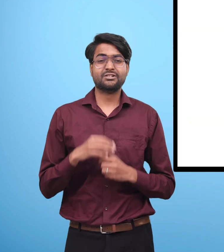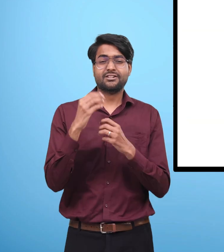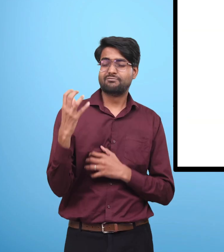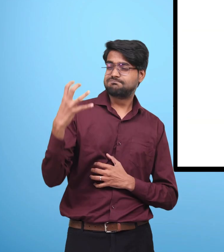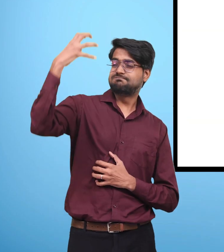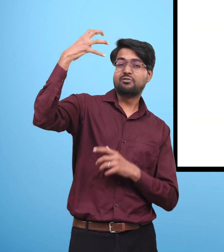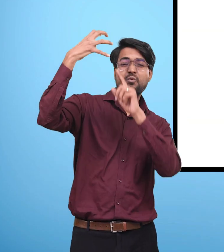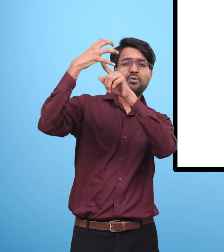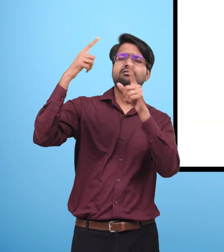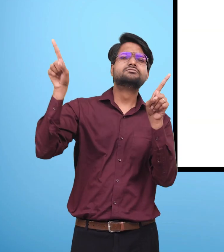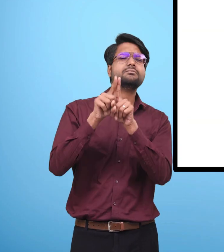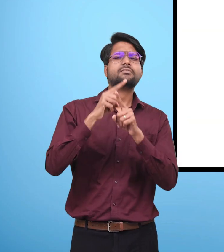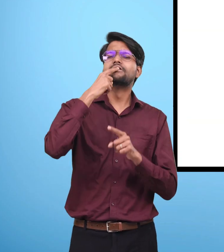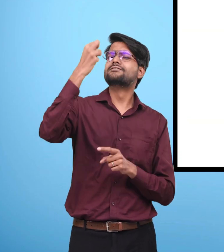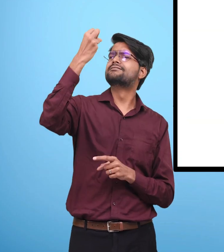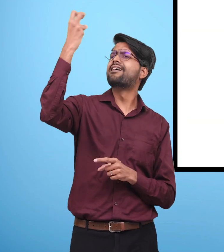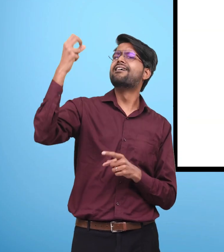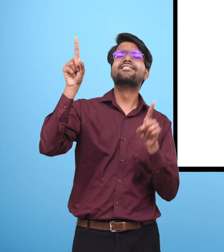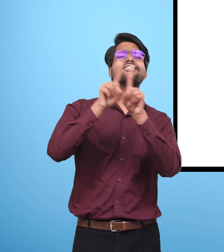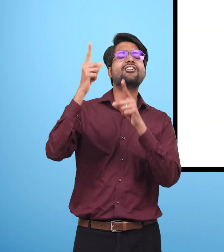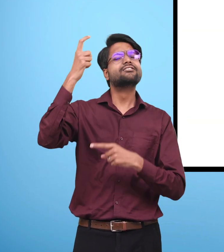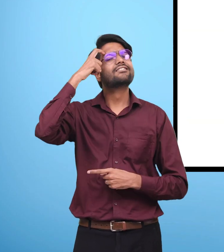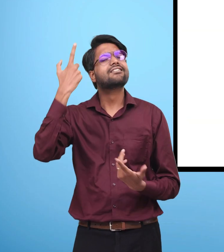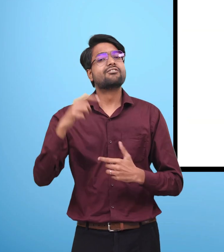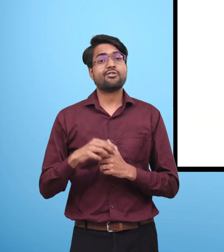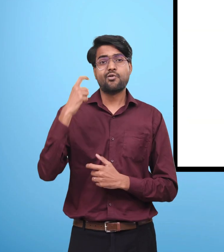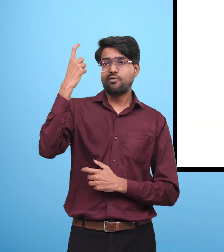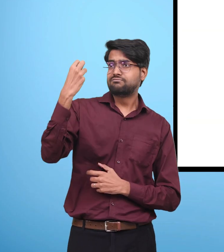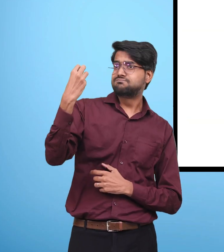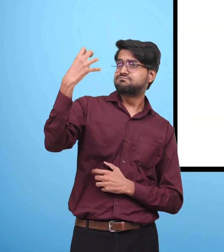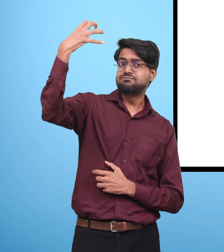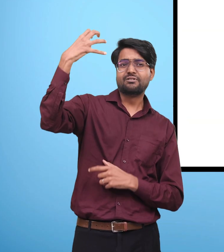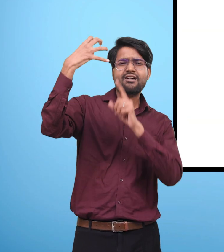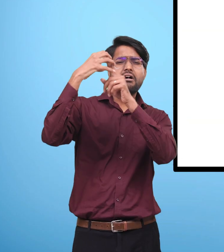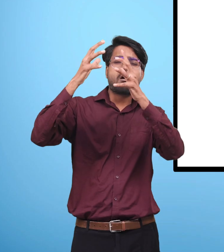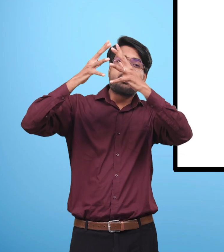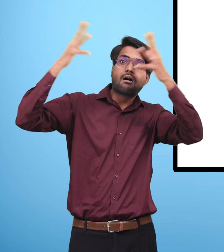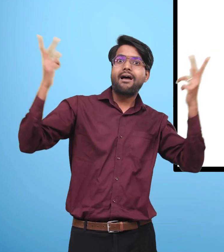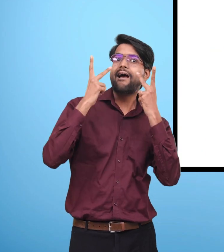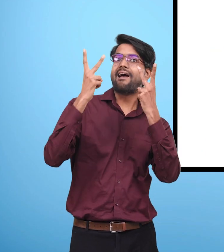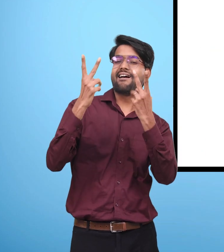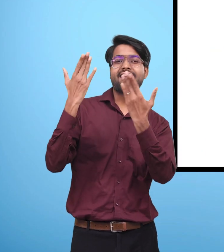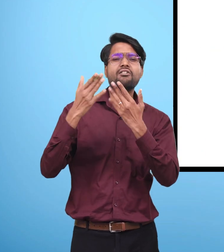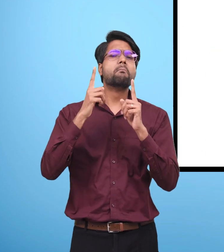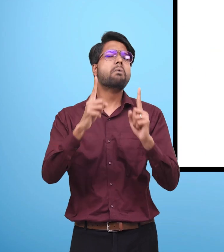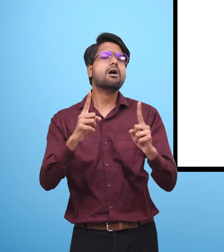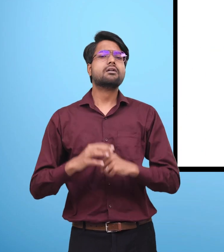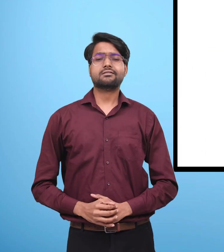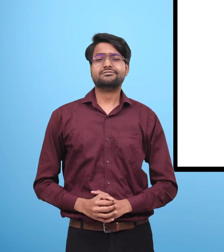Our Sun is also a star. So how is it that the Sun appears big and lights up the sky while the other